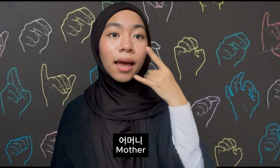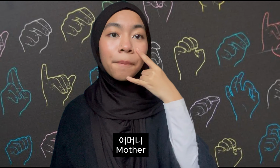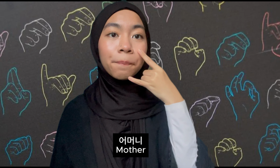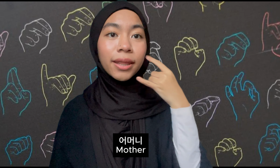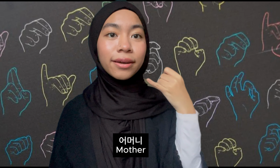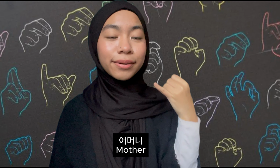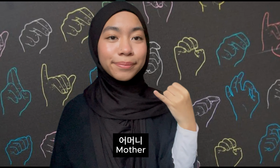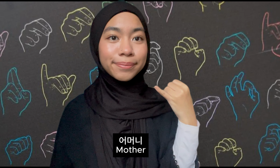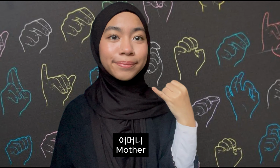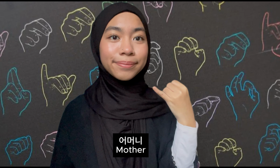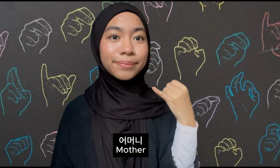mother,